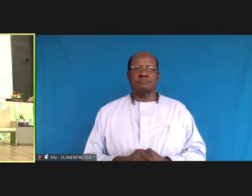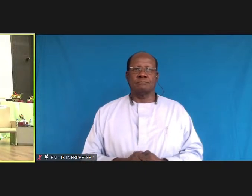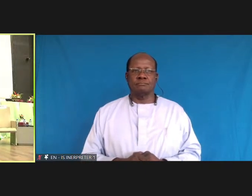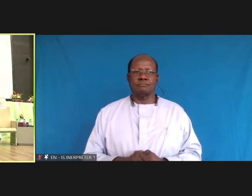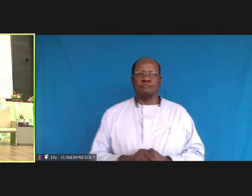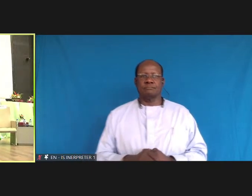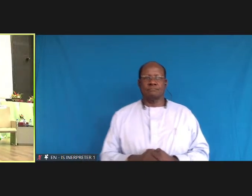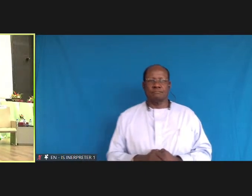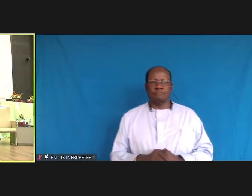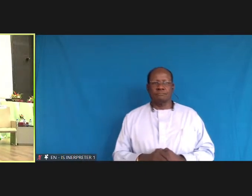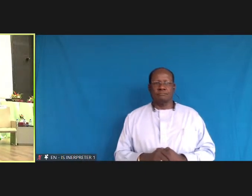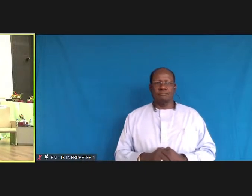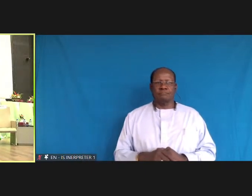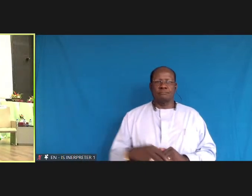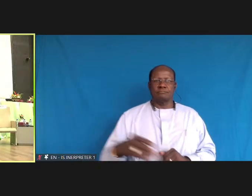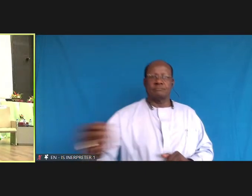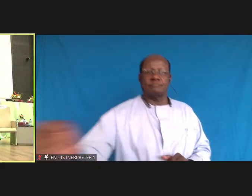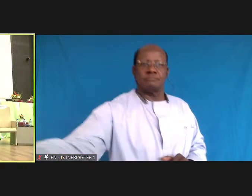D'accord.